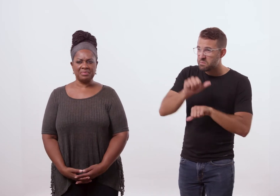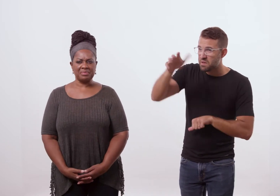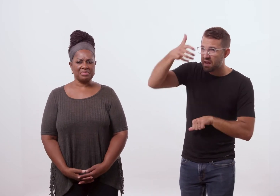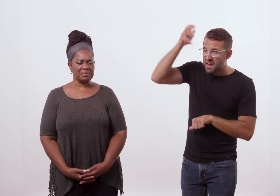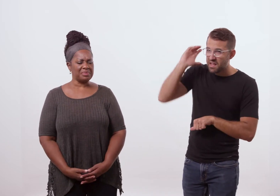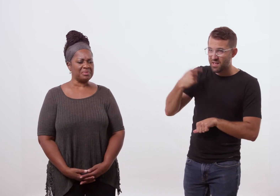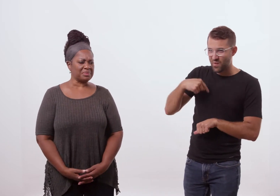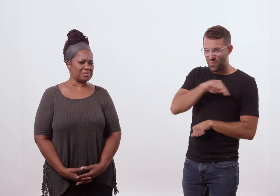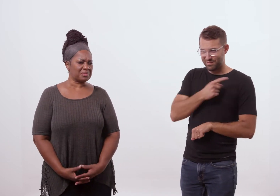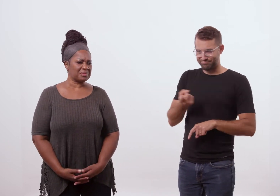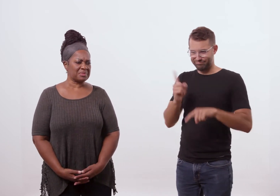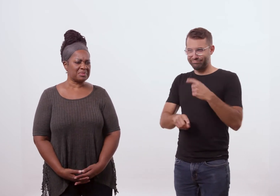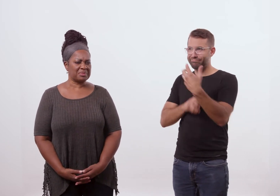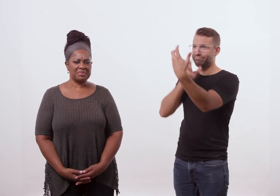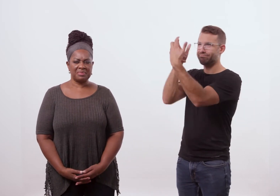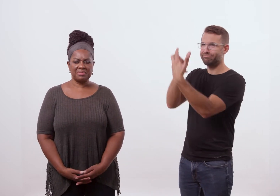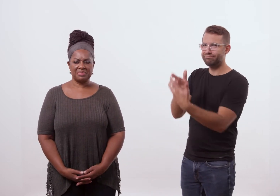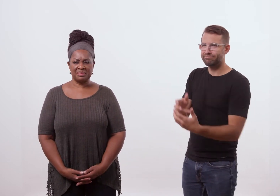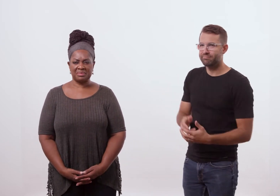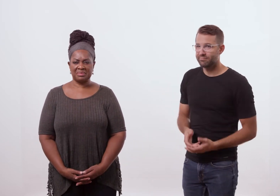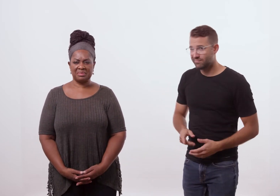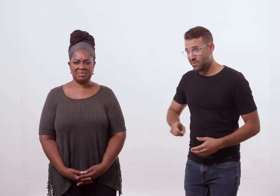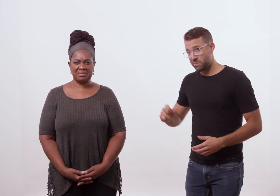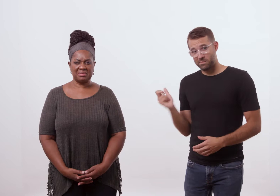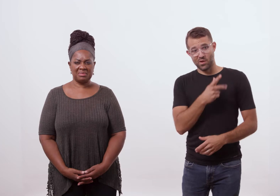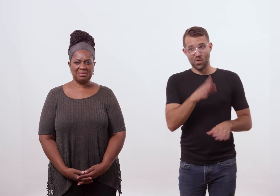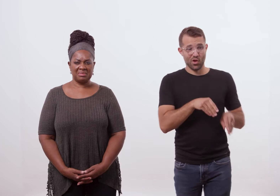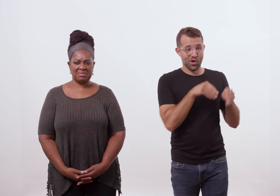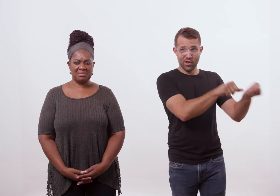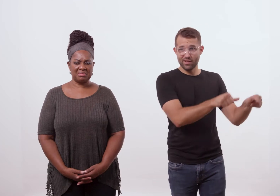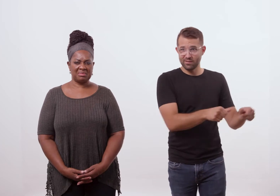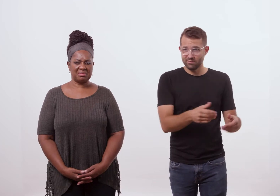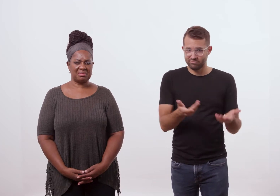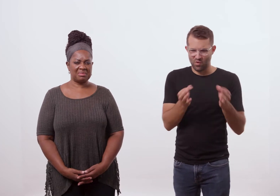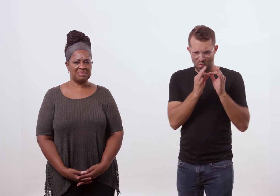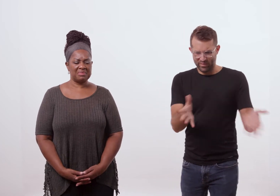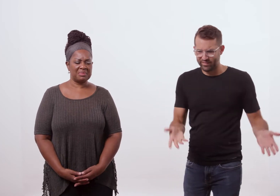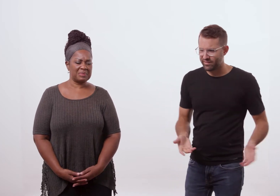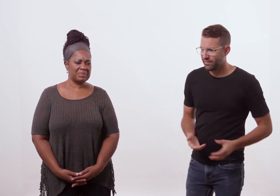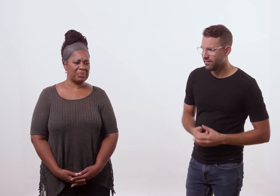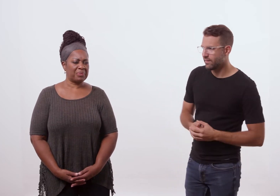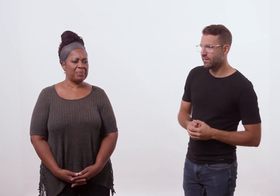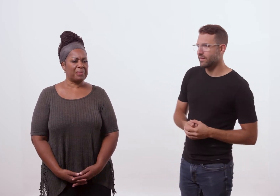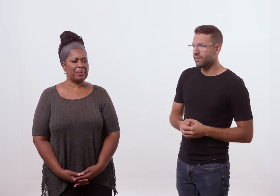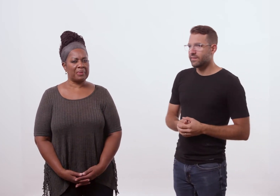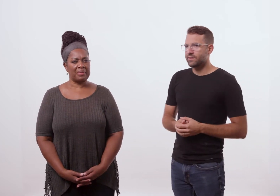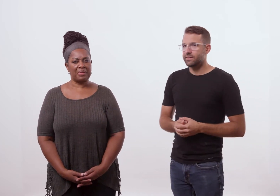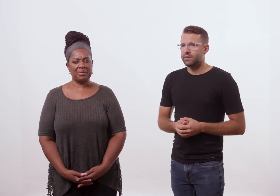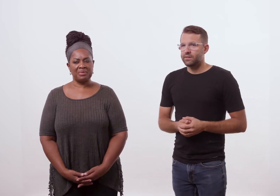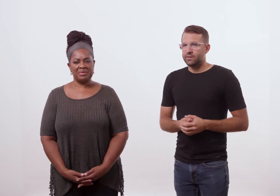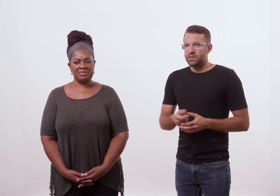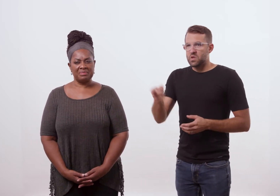Then go back to your gardens, dirt diggers! You're no use to me or to Lita. Just one slip, barbarians, and I'll find